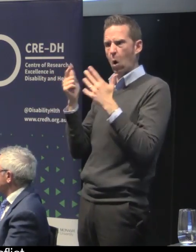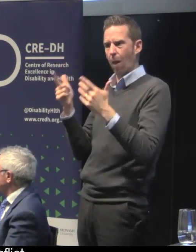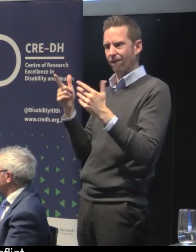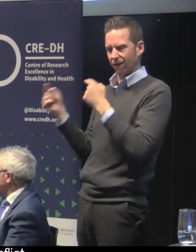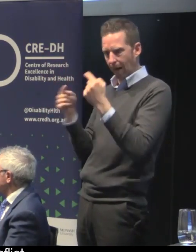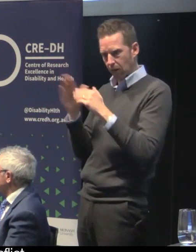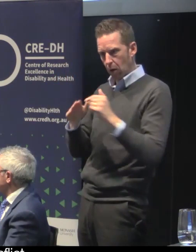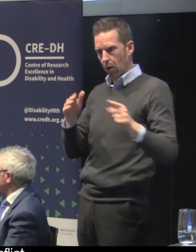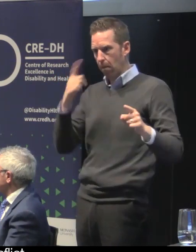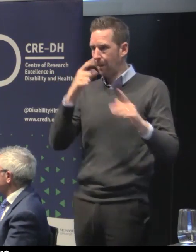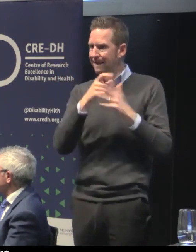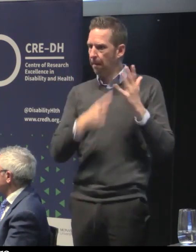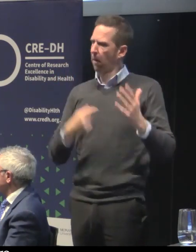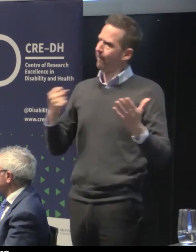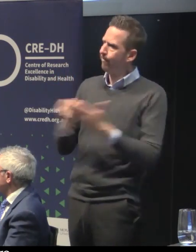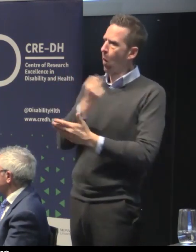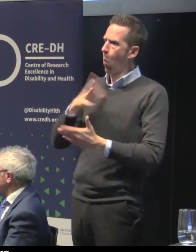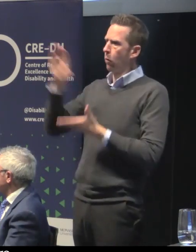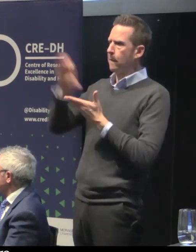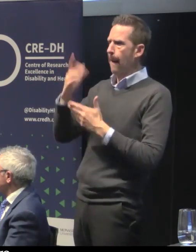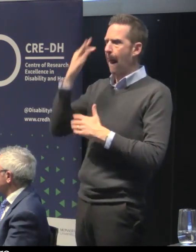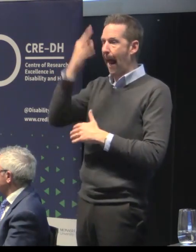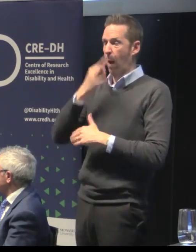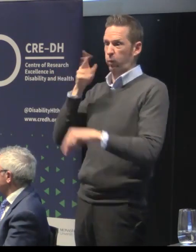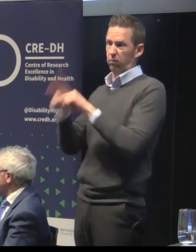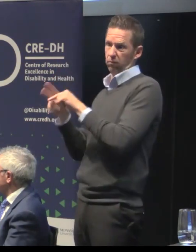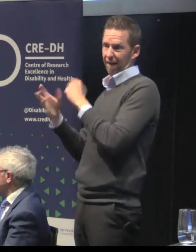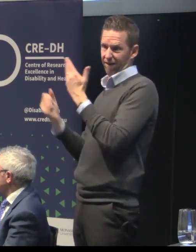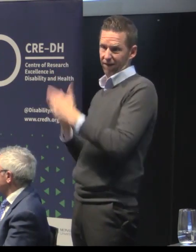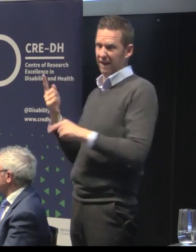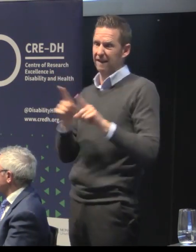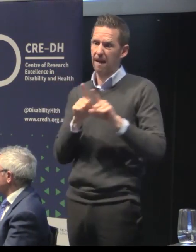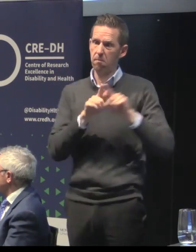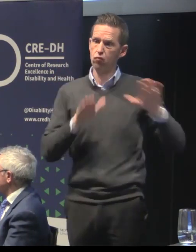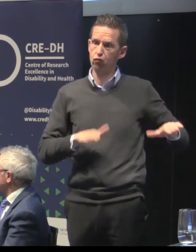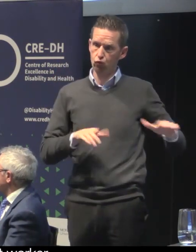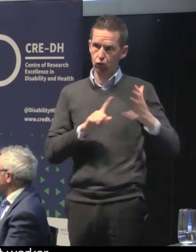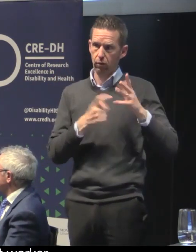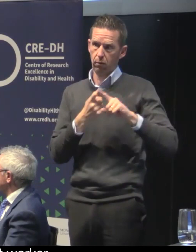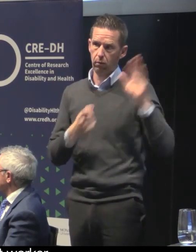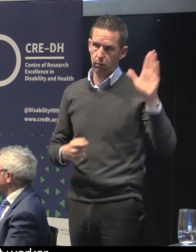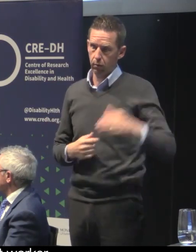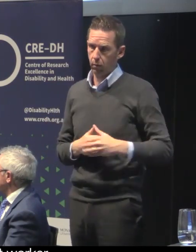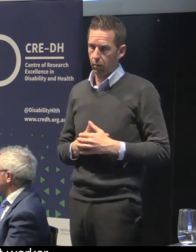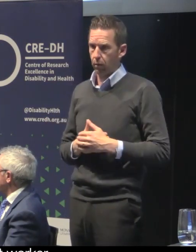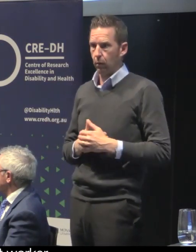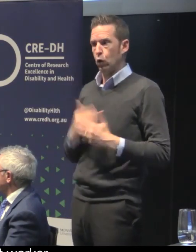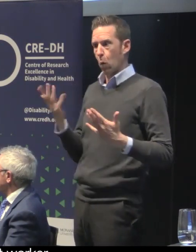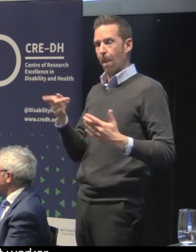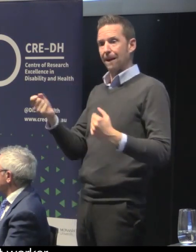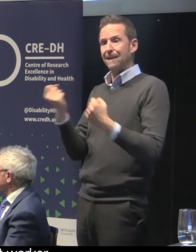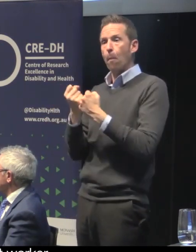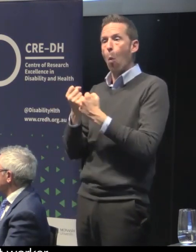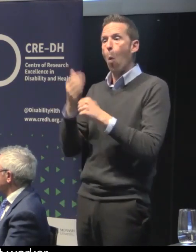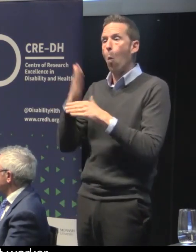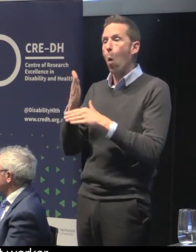disabled people not getting the hours that they expected, like in Britain. So you know the hours of your support worker can go down